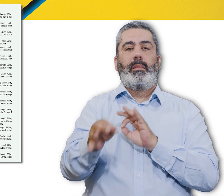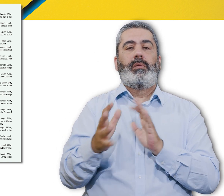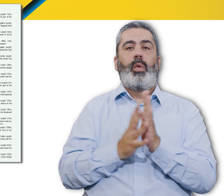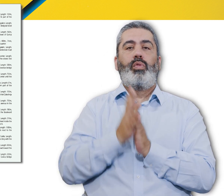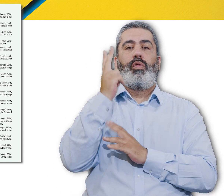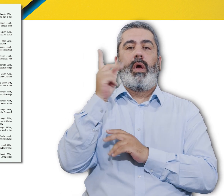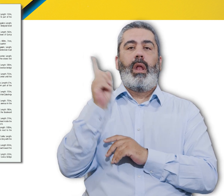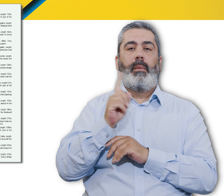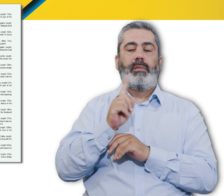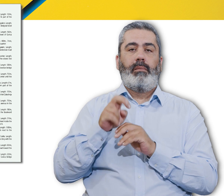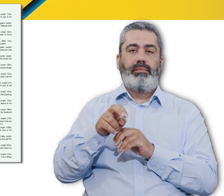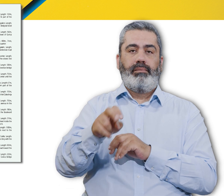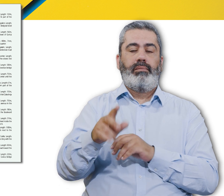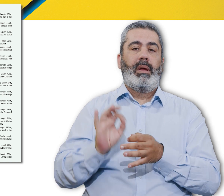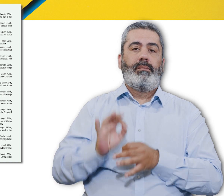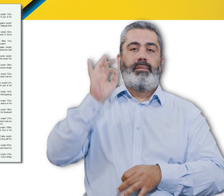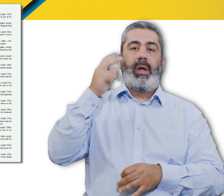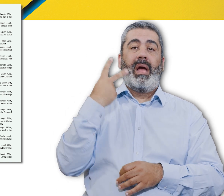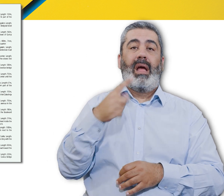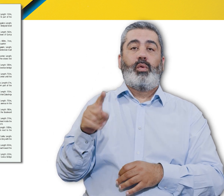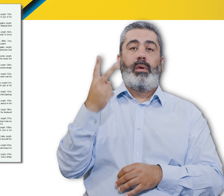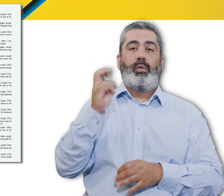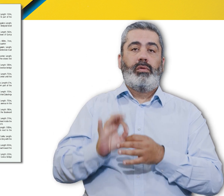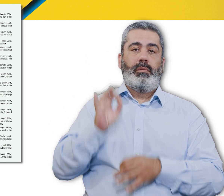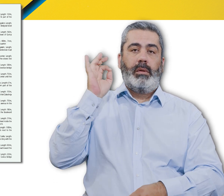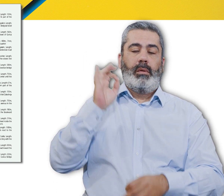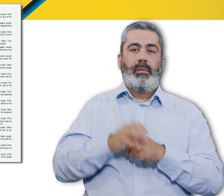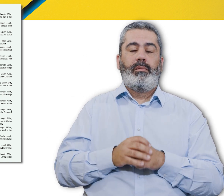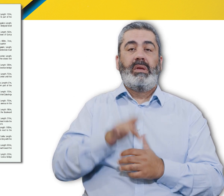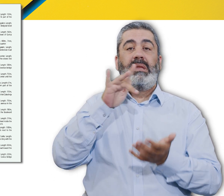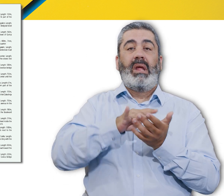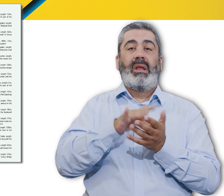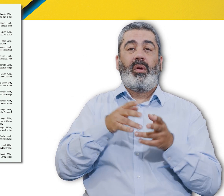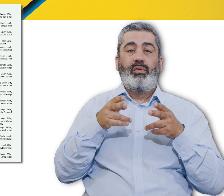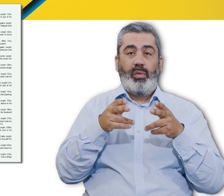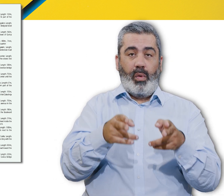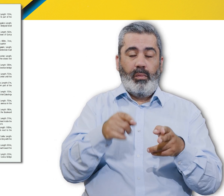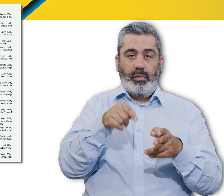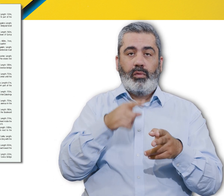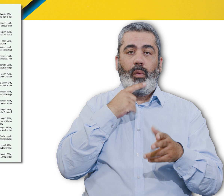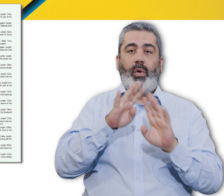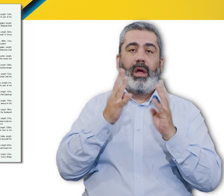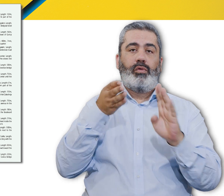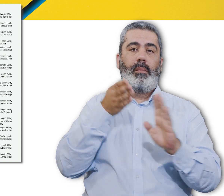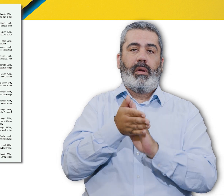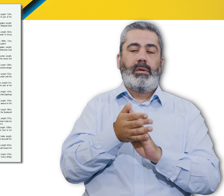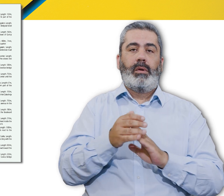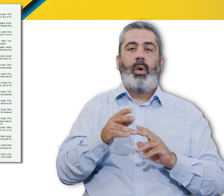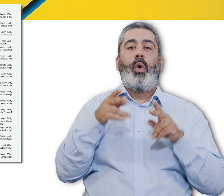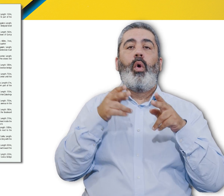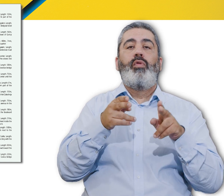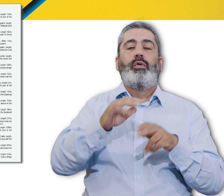length, 150 m, 2 min, elevation, 13 m. Connecting the streets Redas Aloshinja